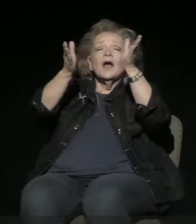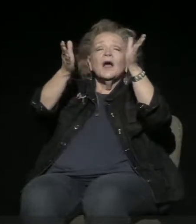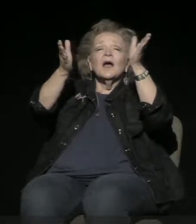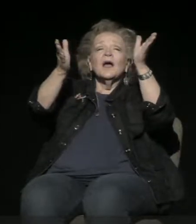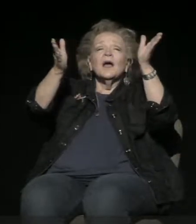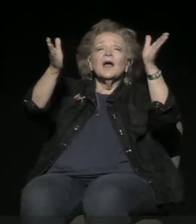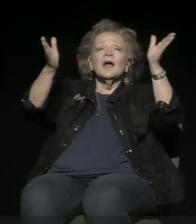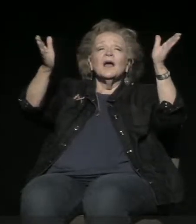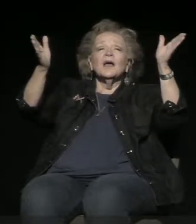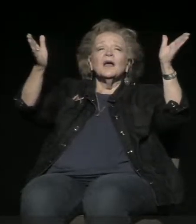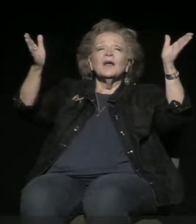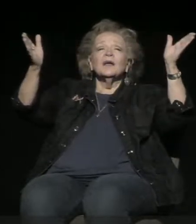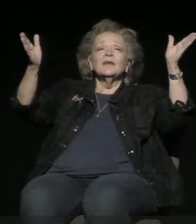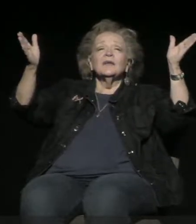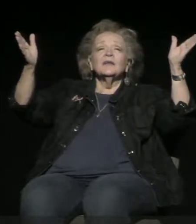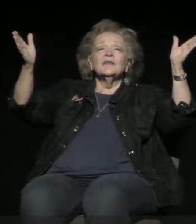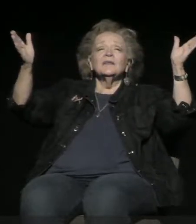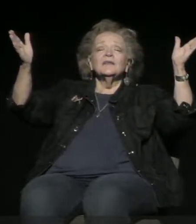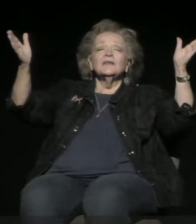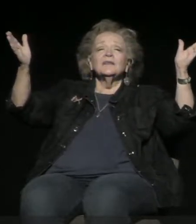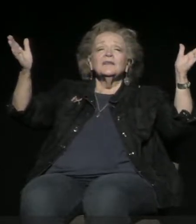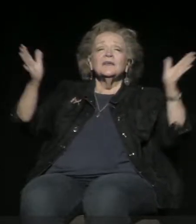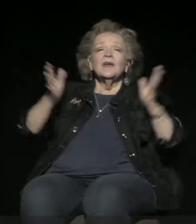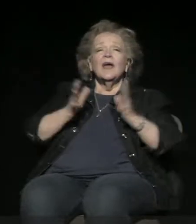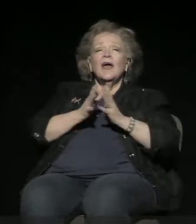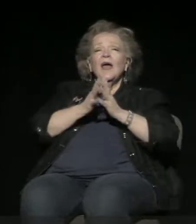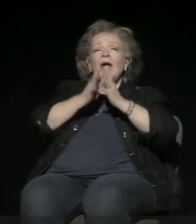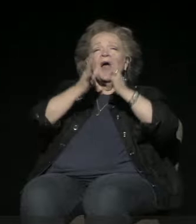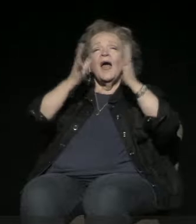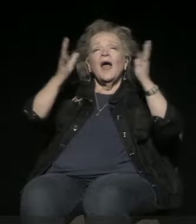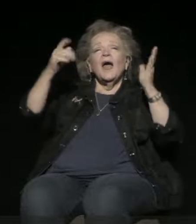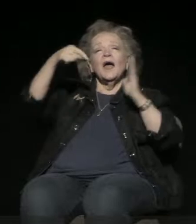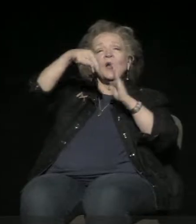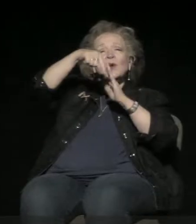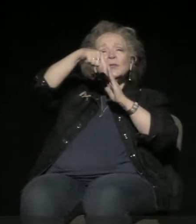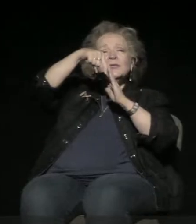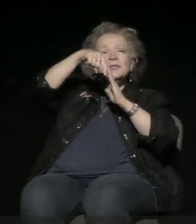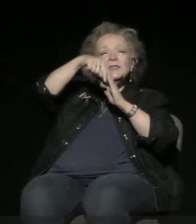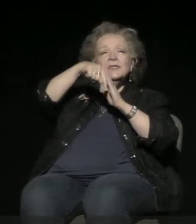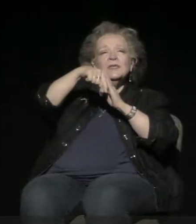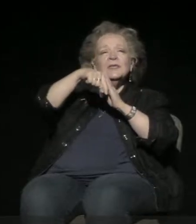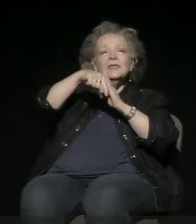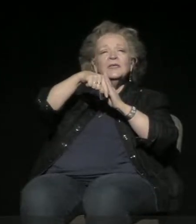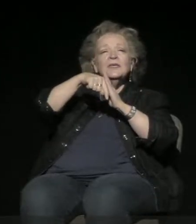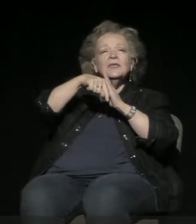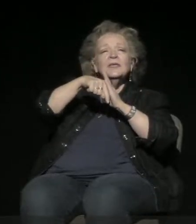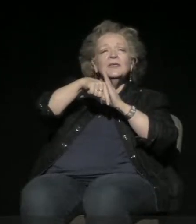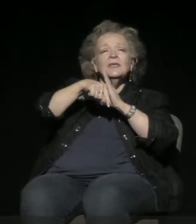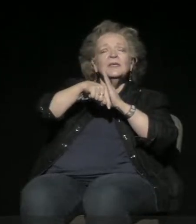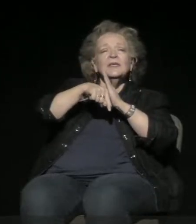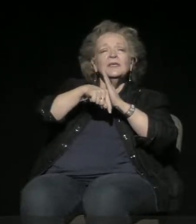how deep,